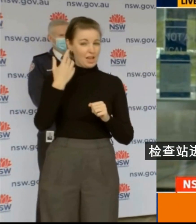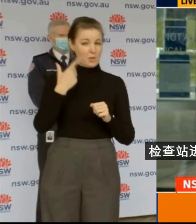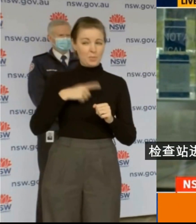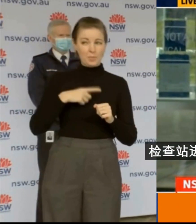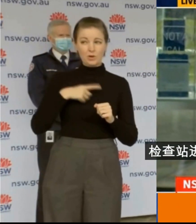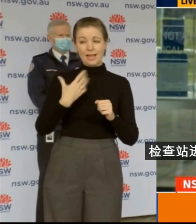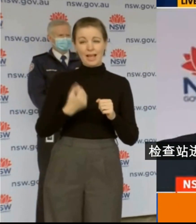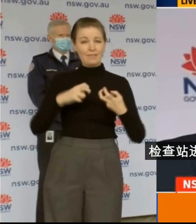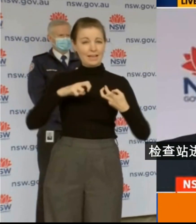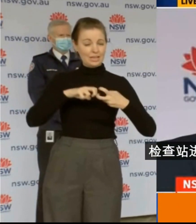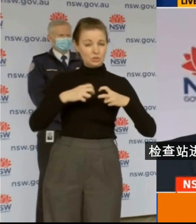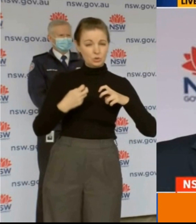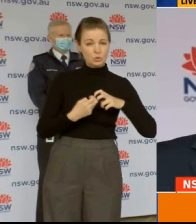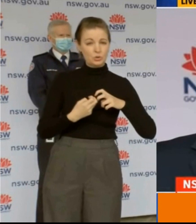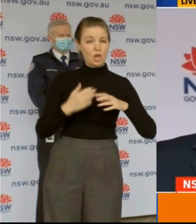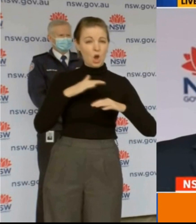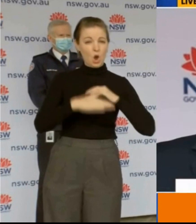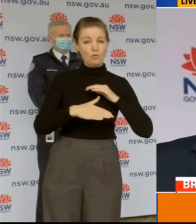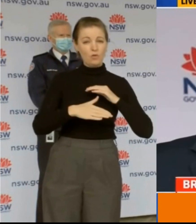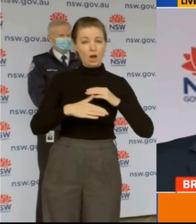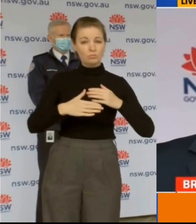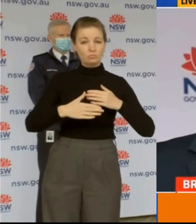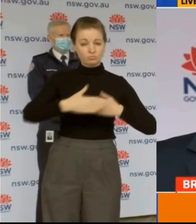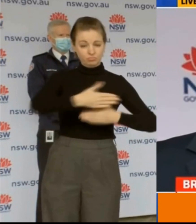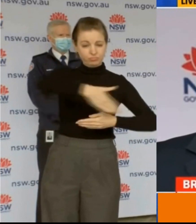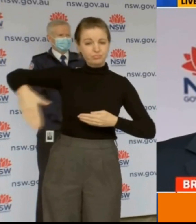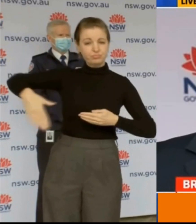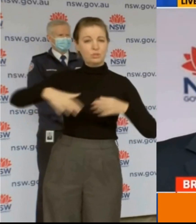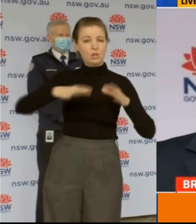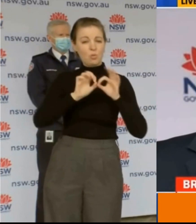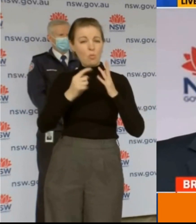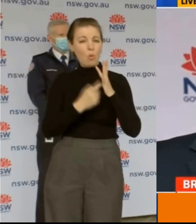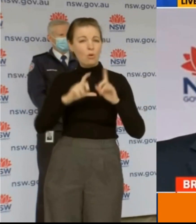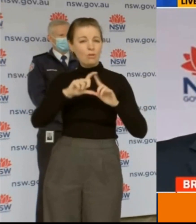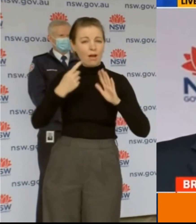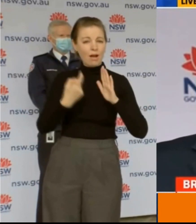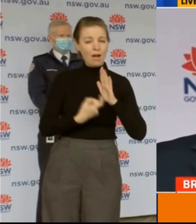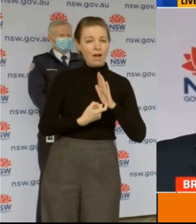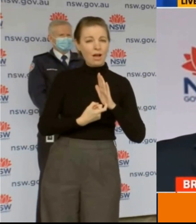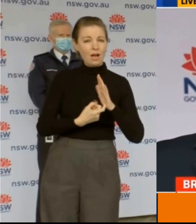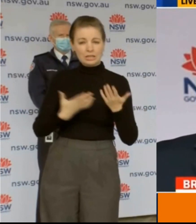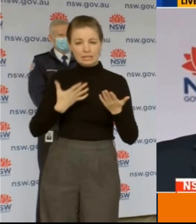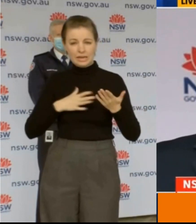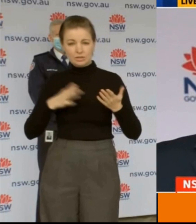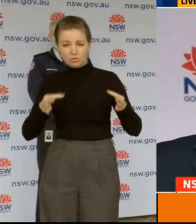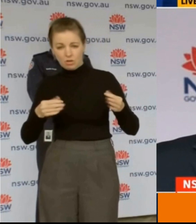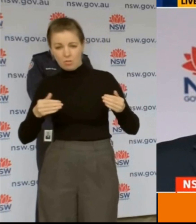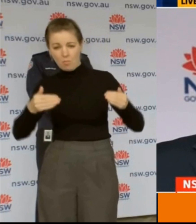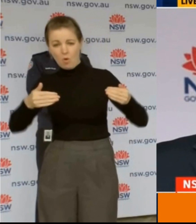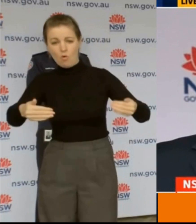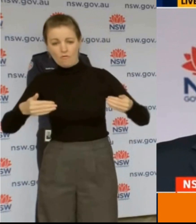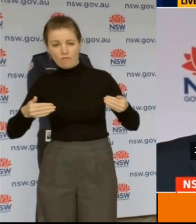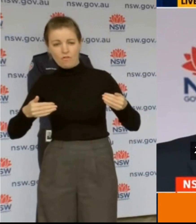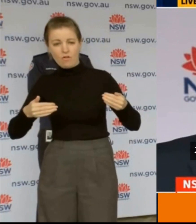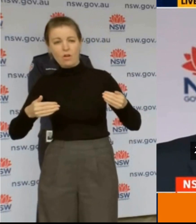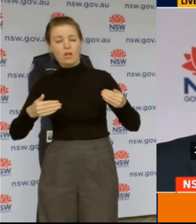there were quite a few discussions about that, and discussions continue. It's very frustrating, I must say, for residents in the